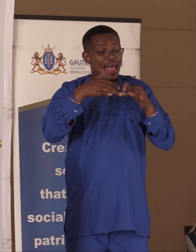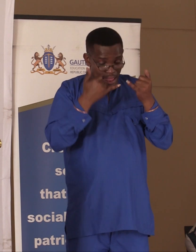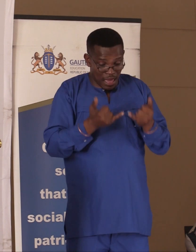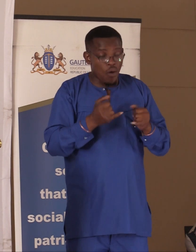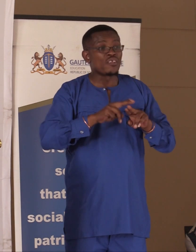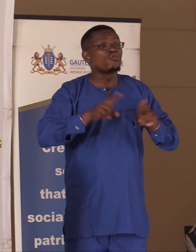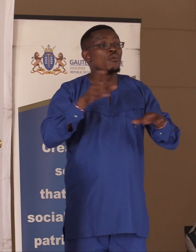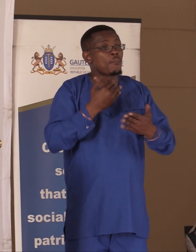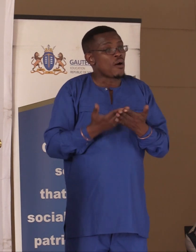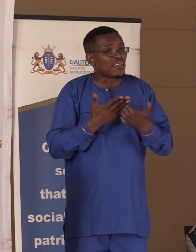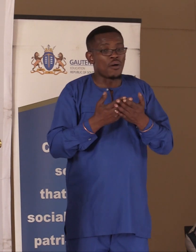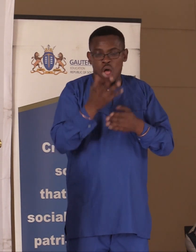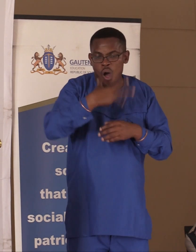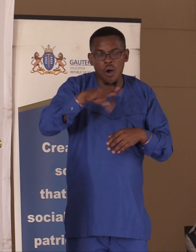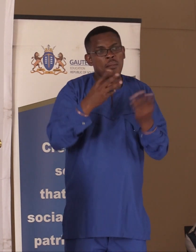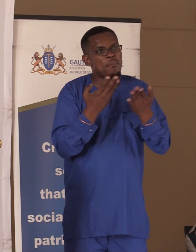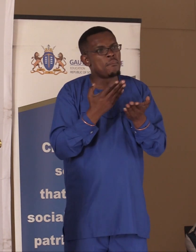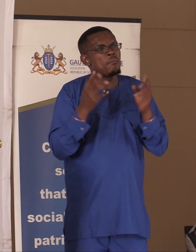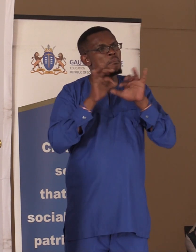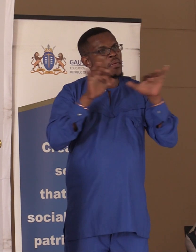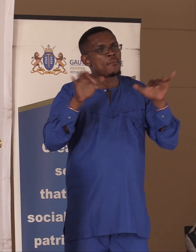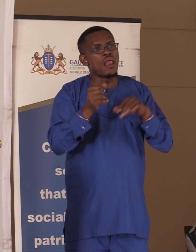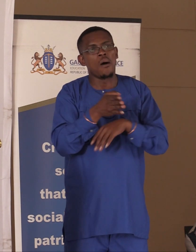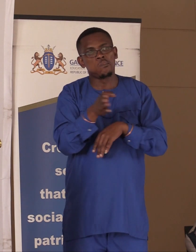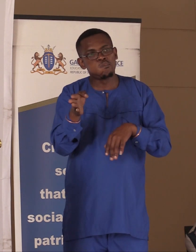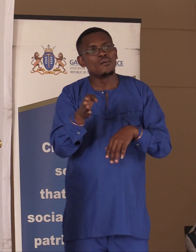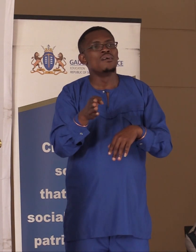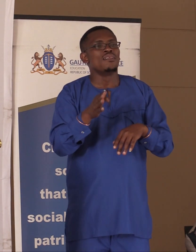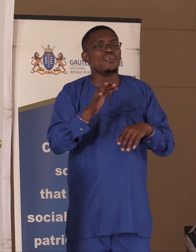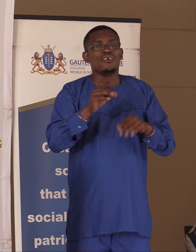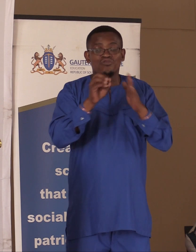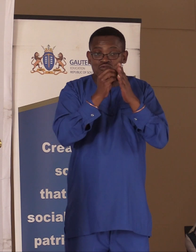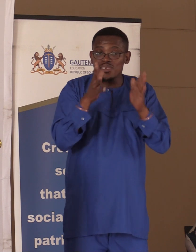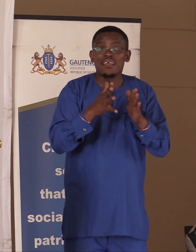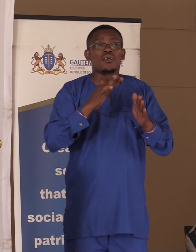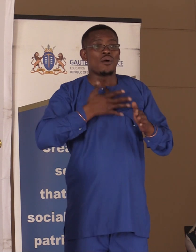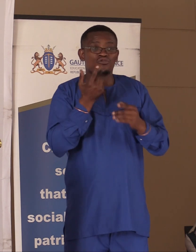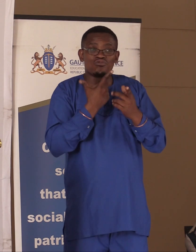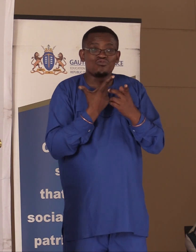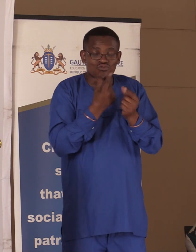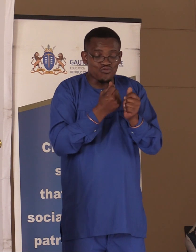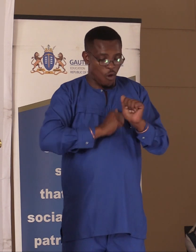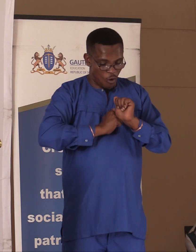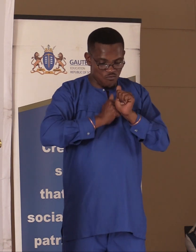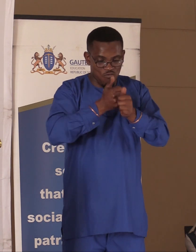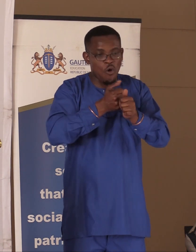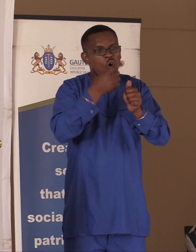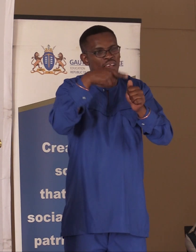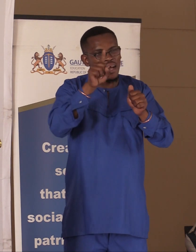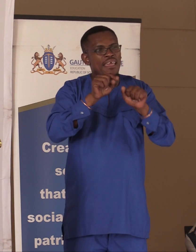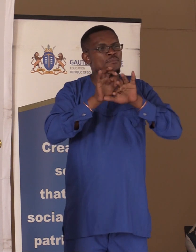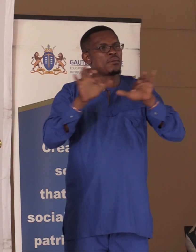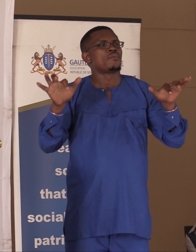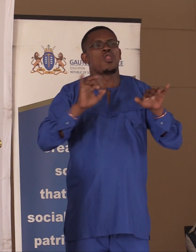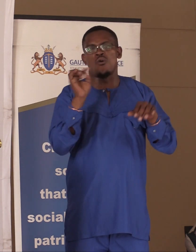not possible. Everybody is there. Learners, what you do when you're there is to follow the right